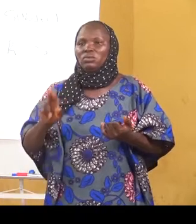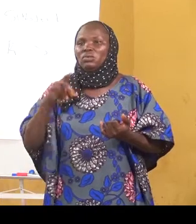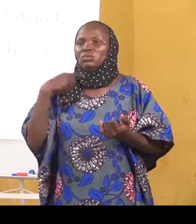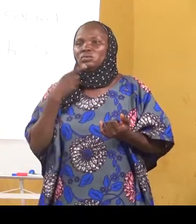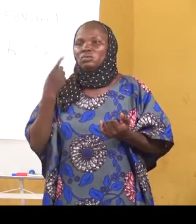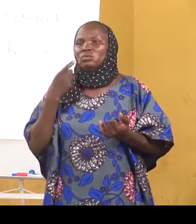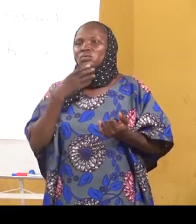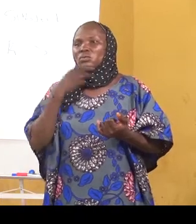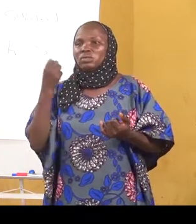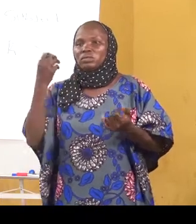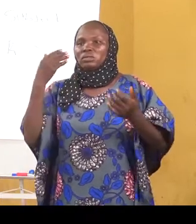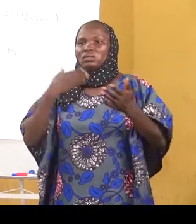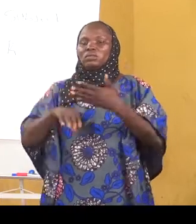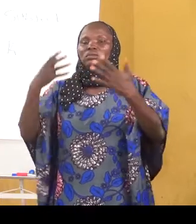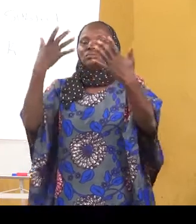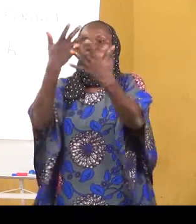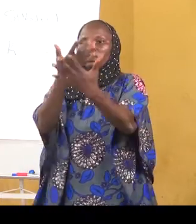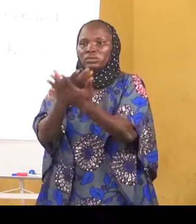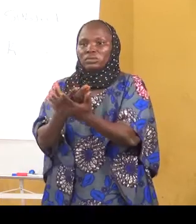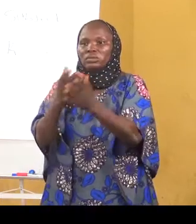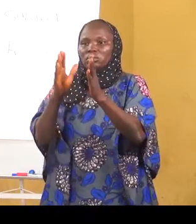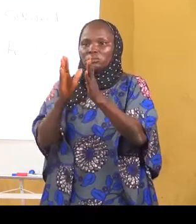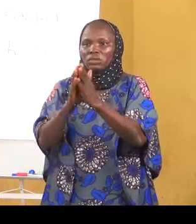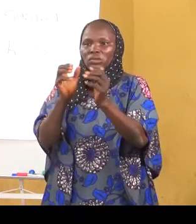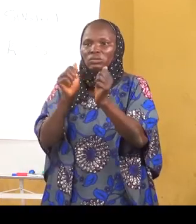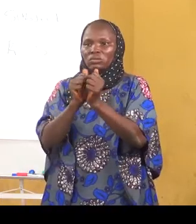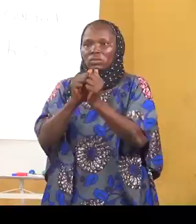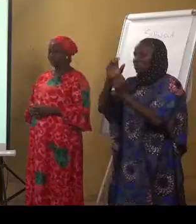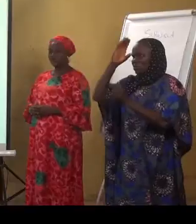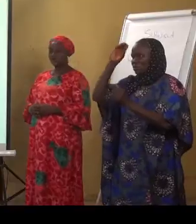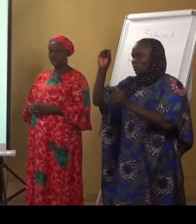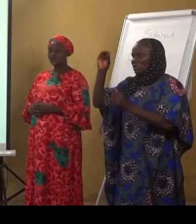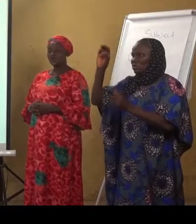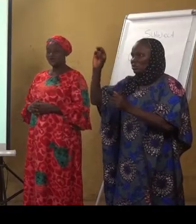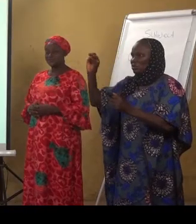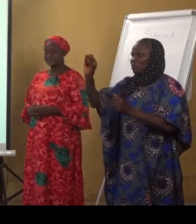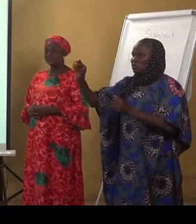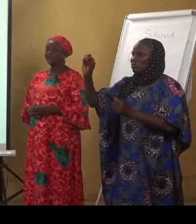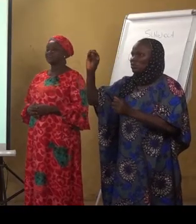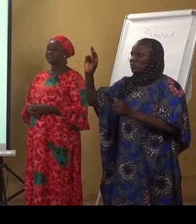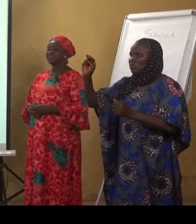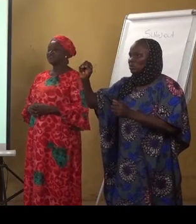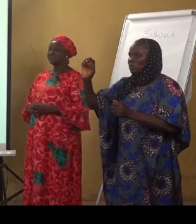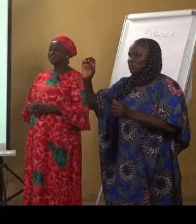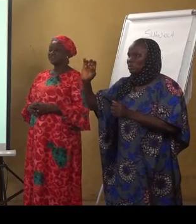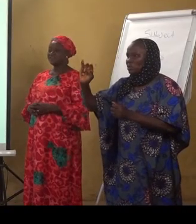met with Onesimus. And when they met,